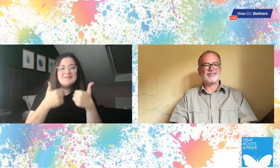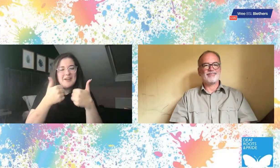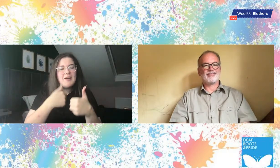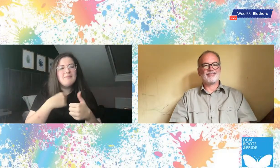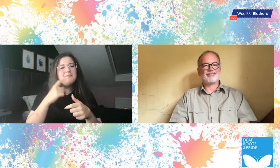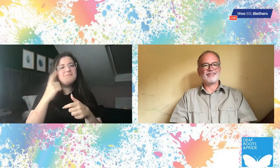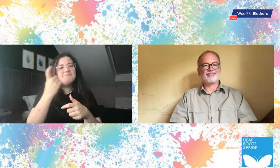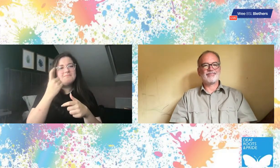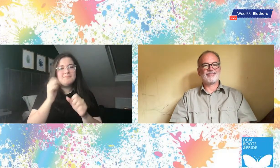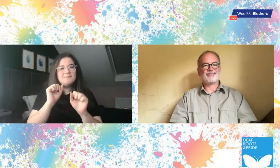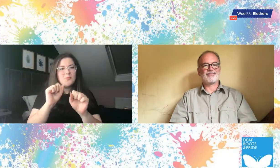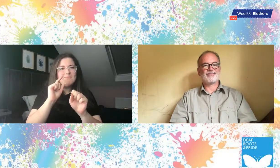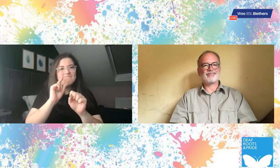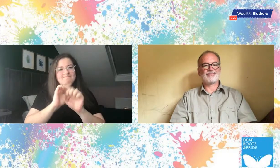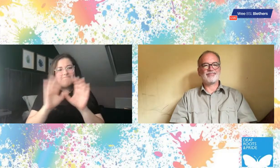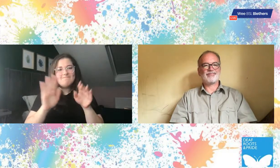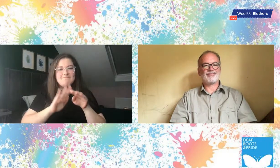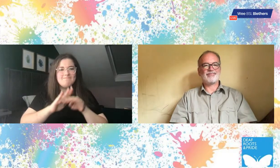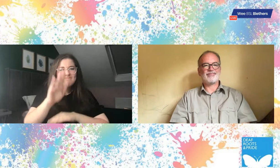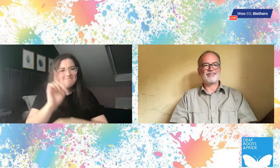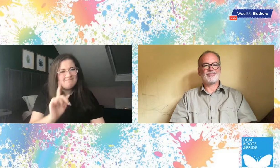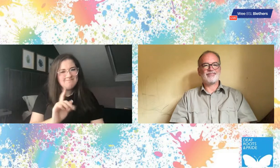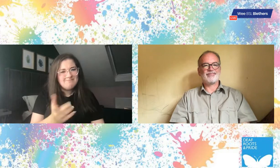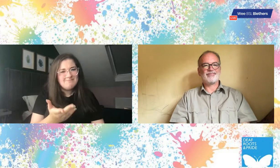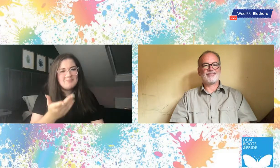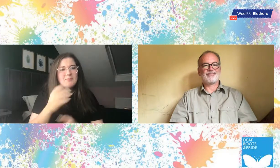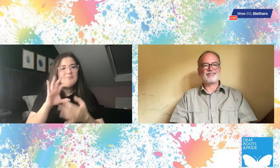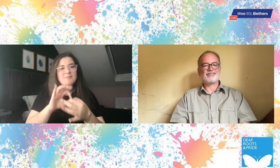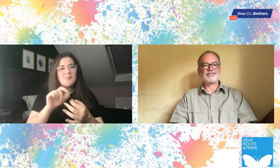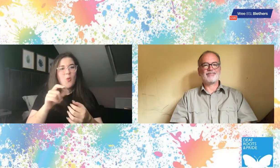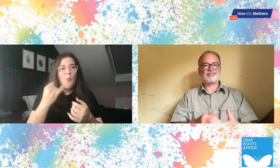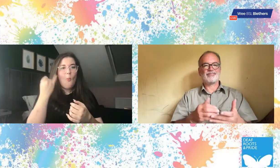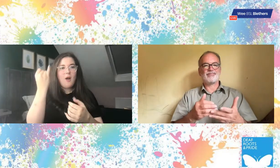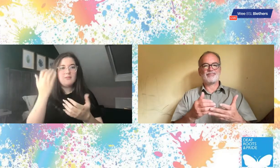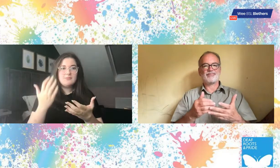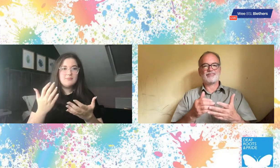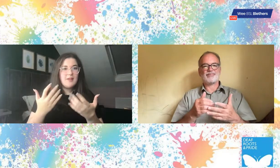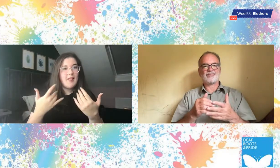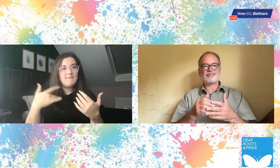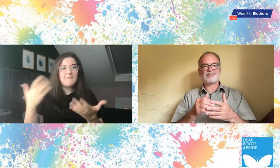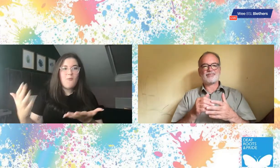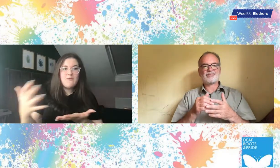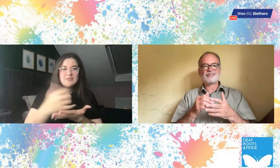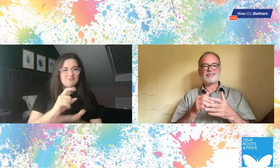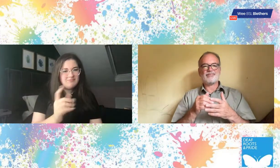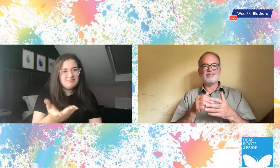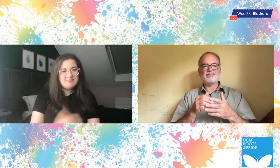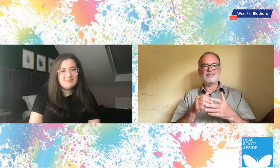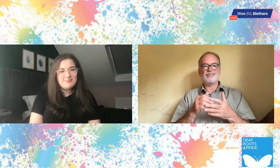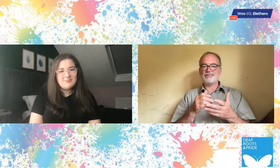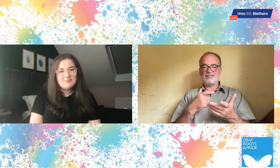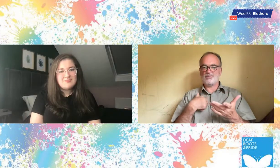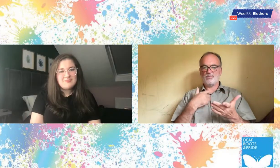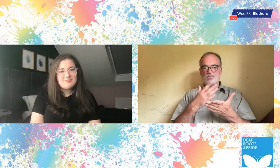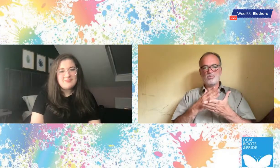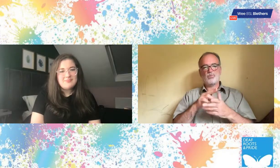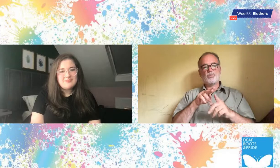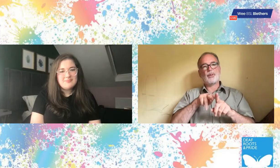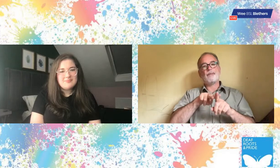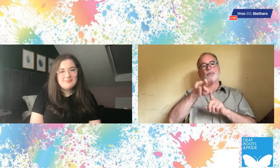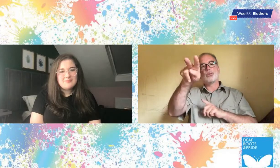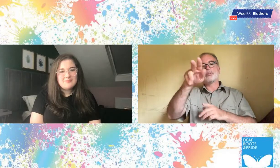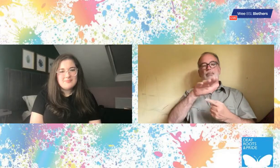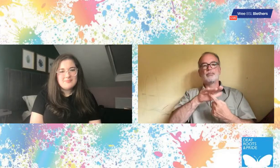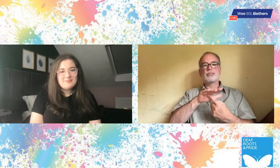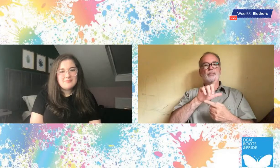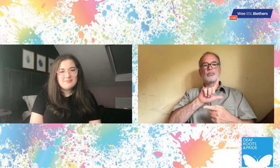It's been great listening to all your stories. And I wonder, since you've done so much, what